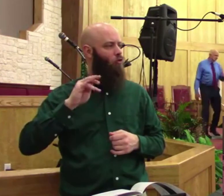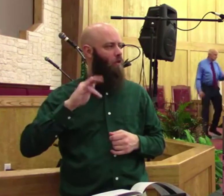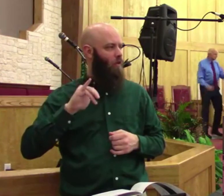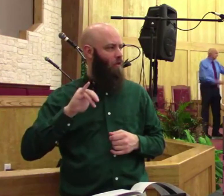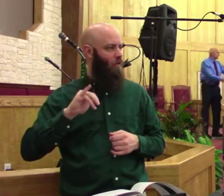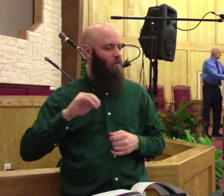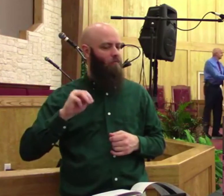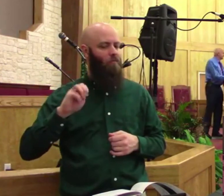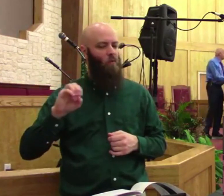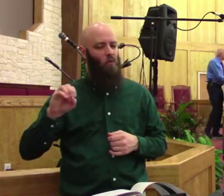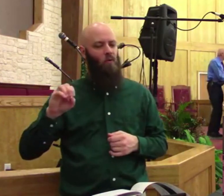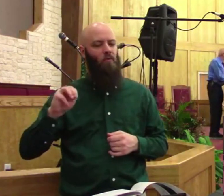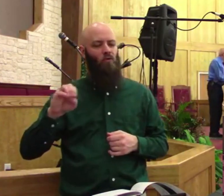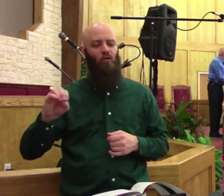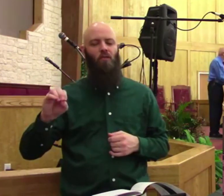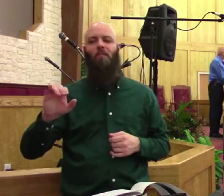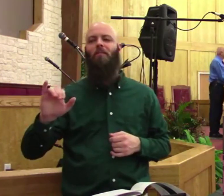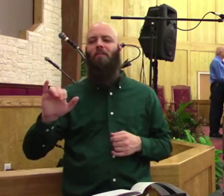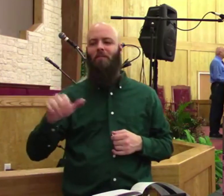Missouri, wherever the